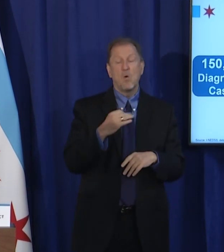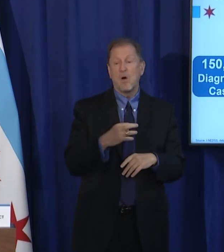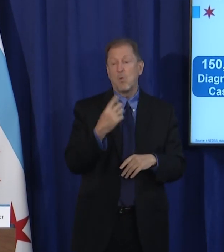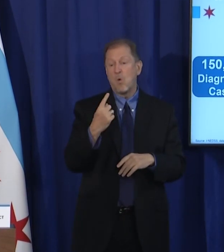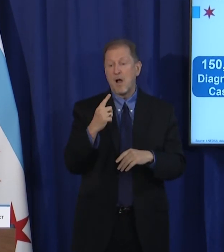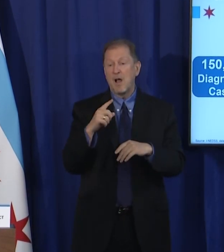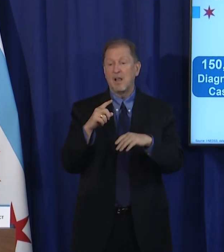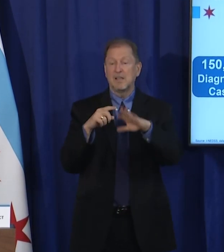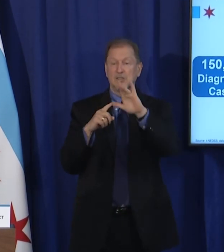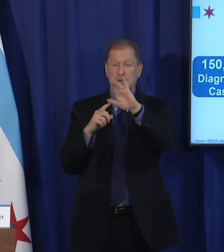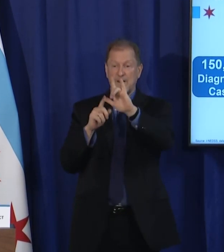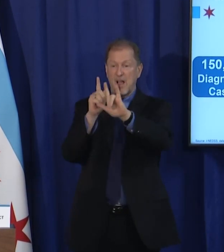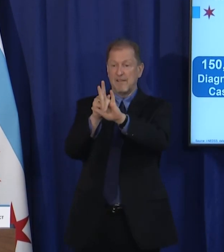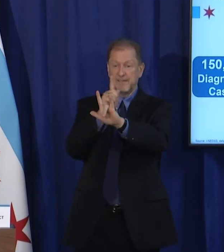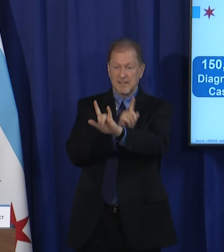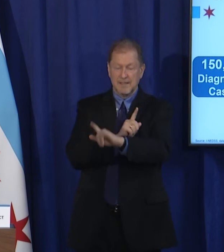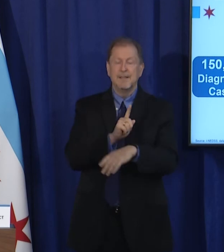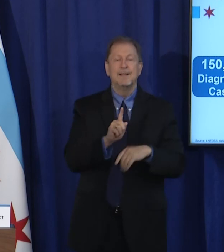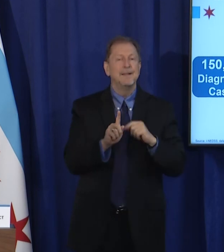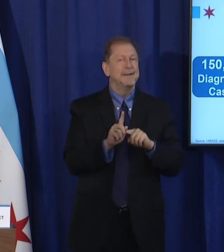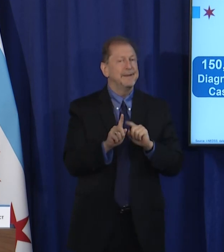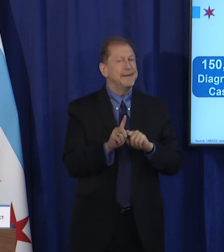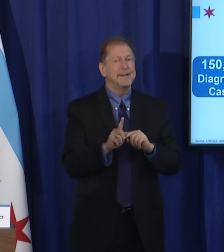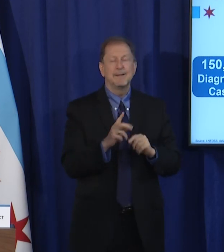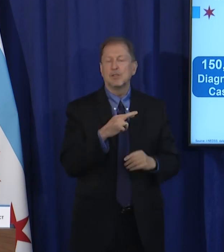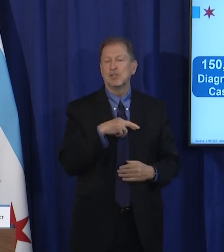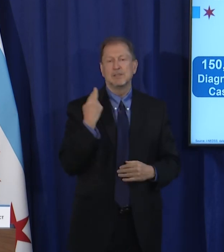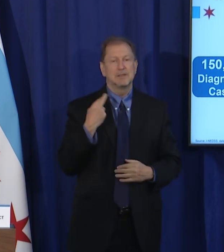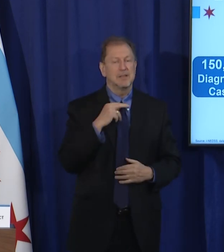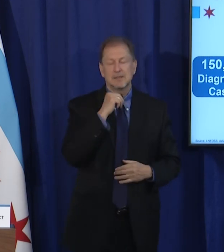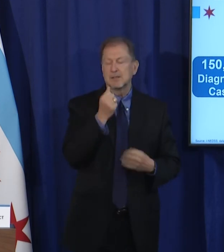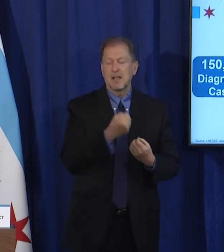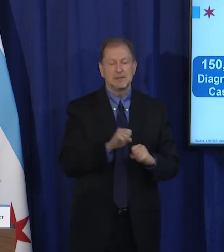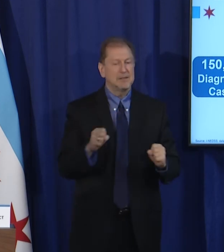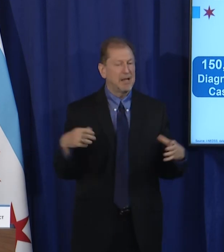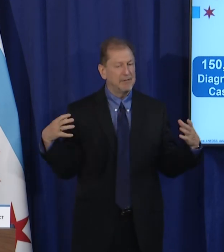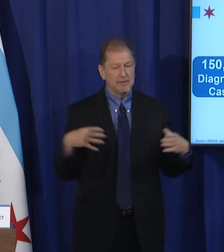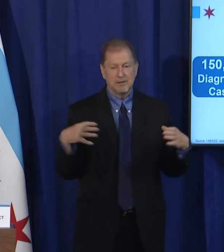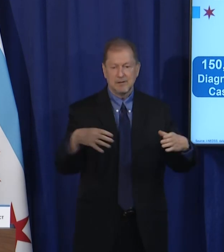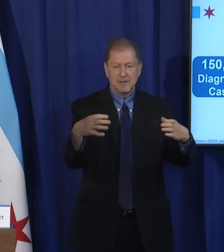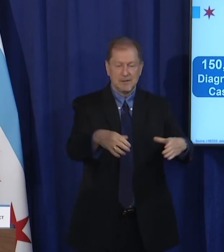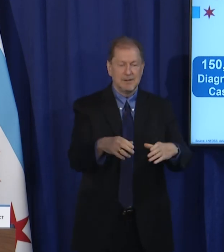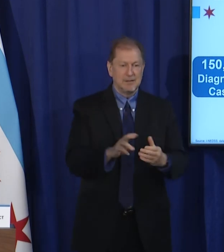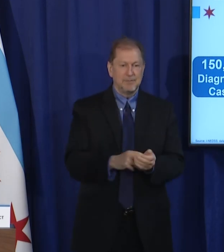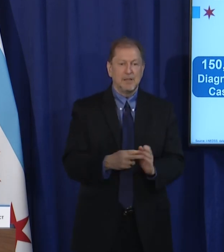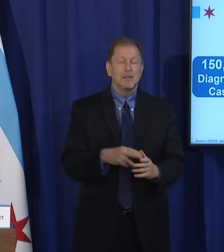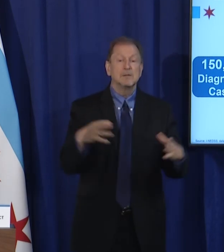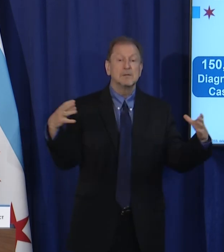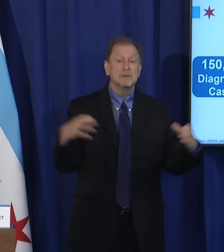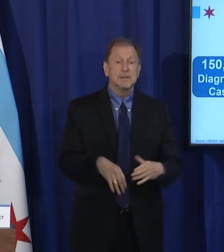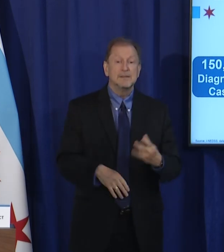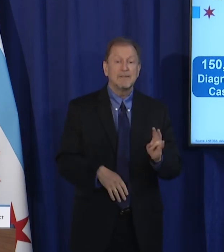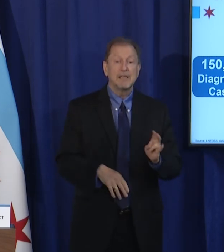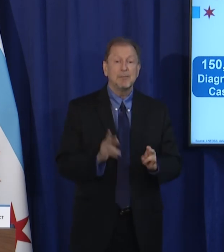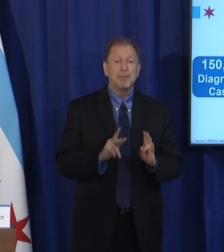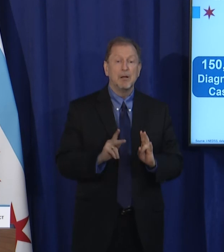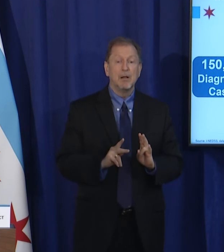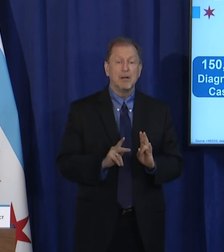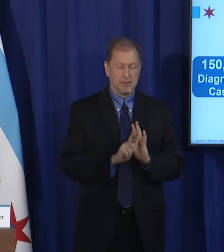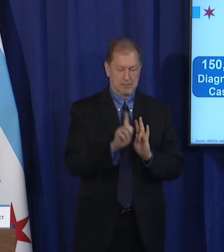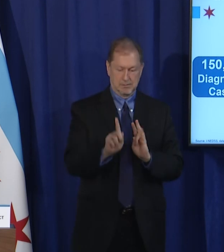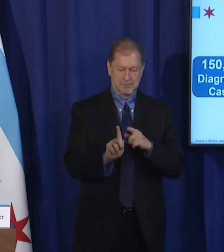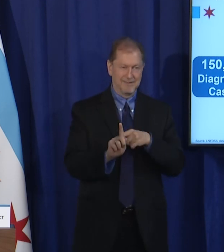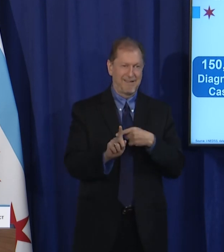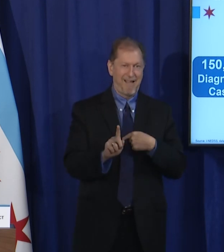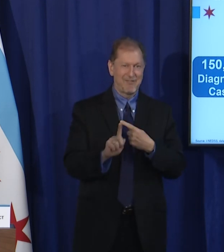25, is at a point where it is not safe to gather and where we need everybody,